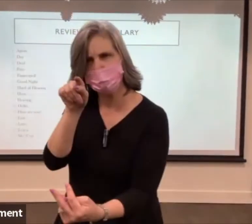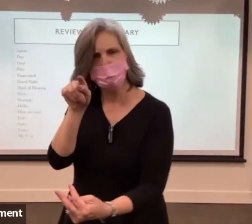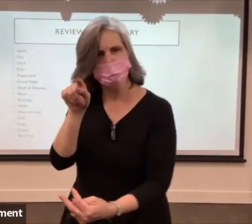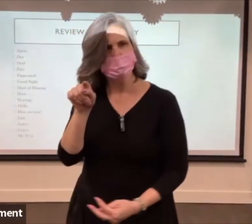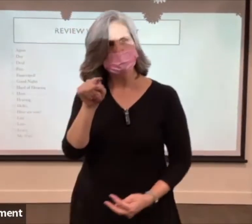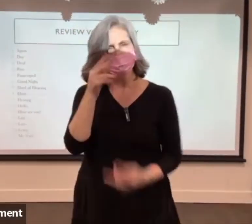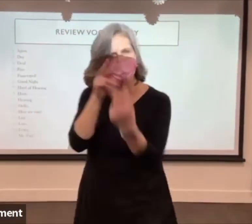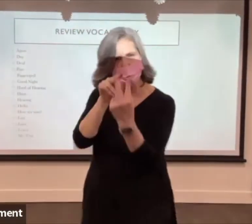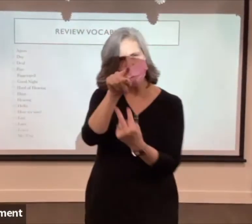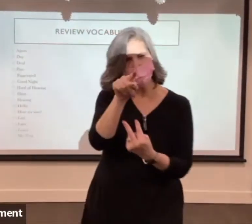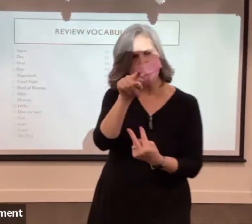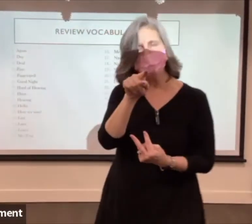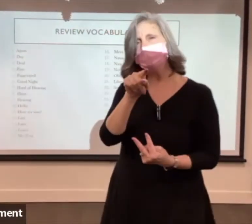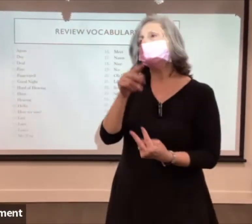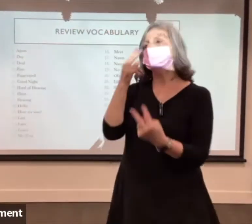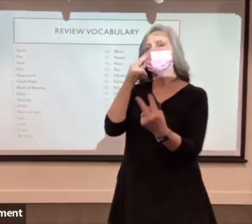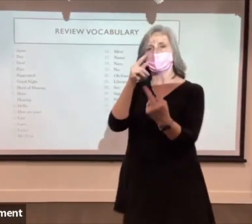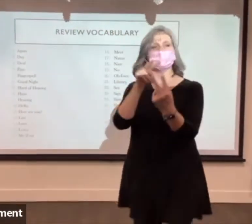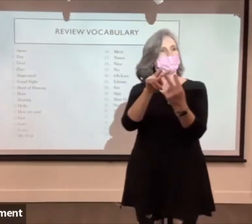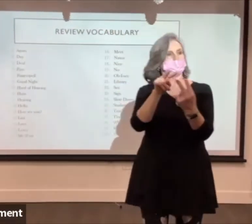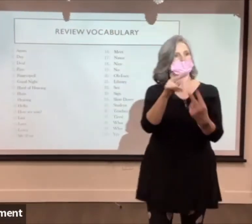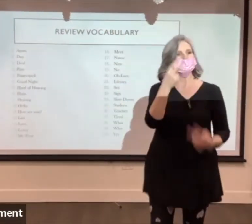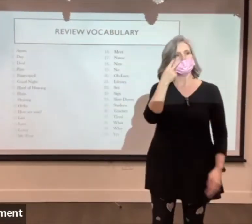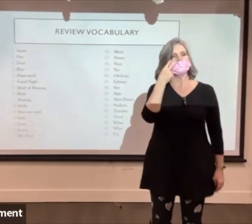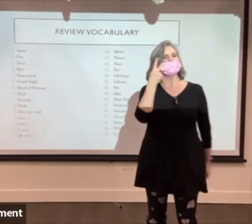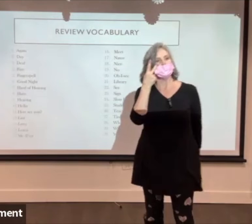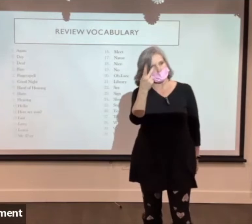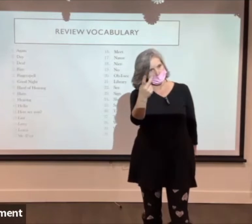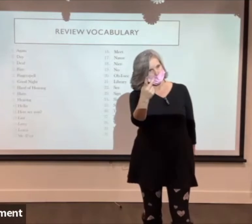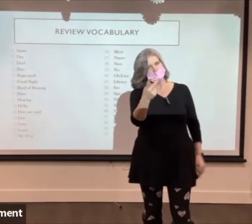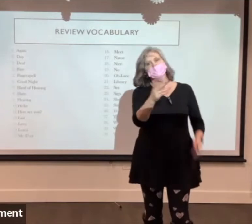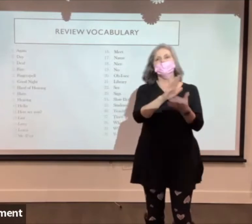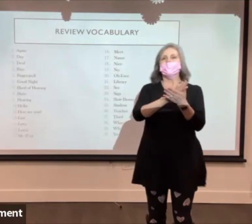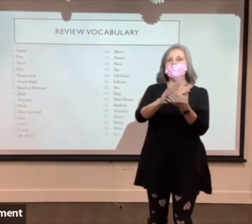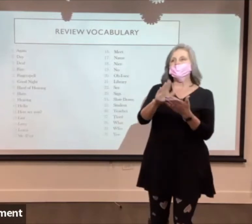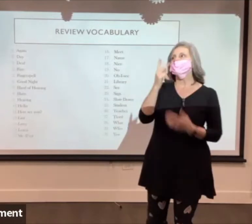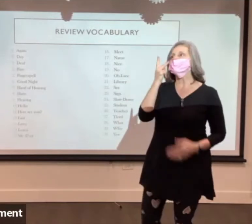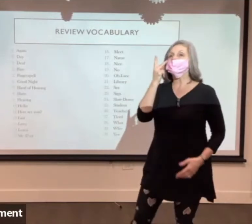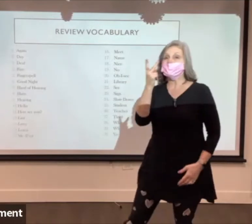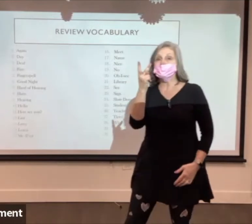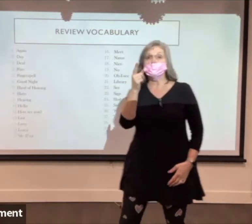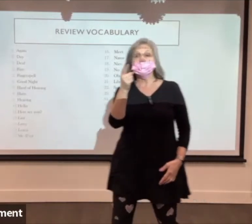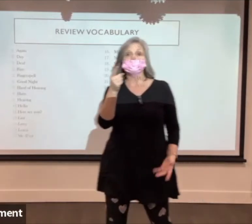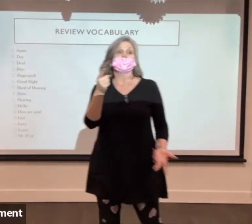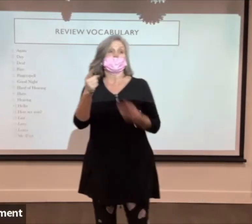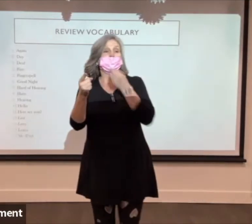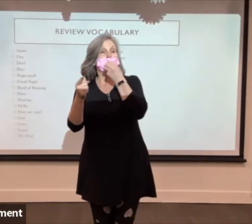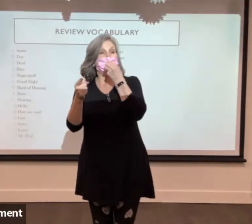you. I'm watching you at home too, but it matters, right? So it's see. So nice to see you. Like if I come back